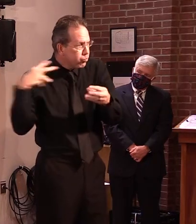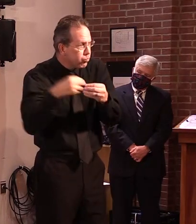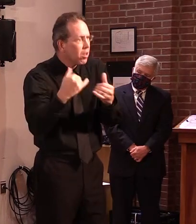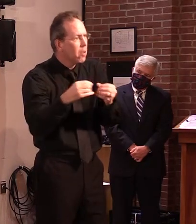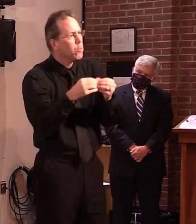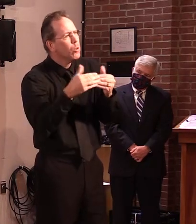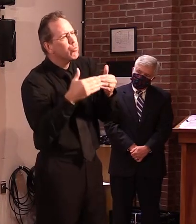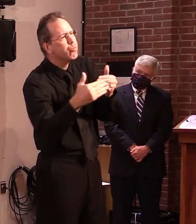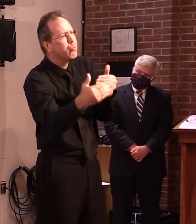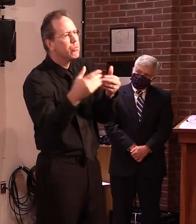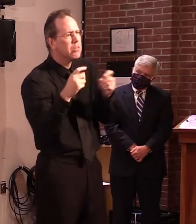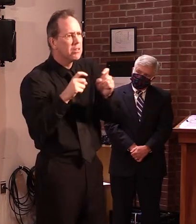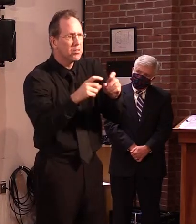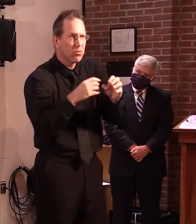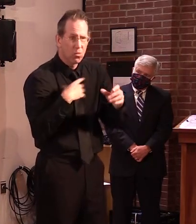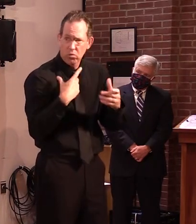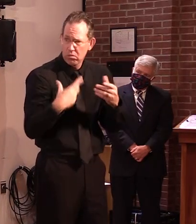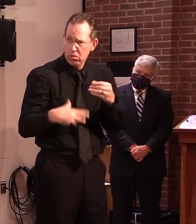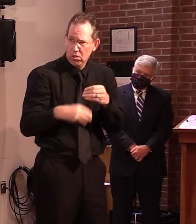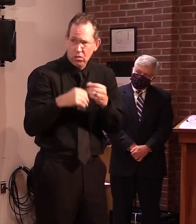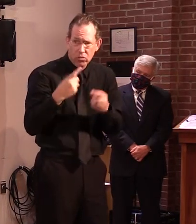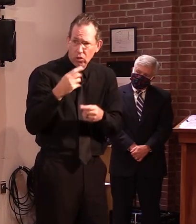Levine.